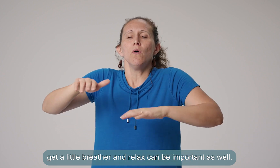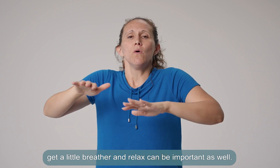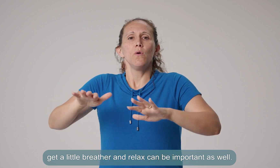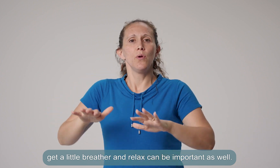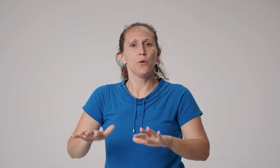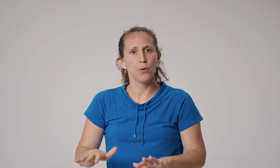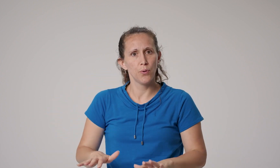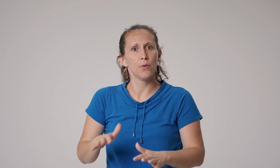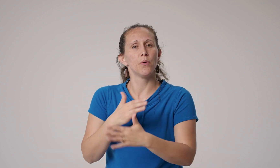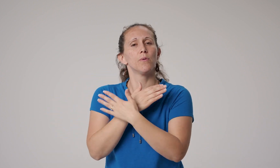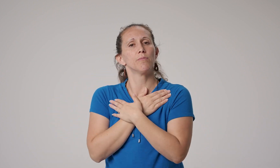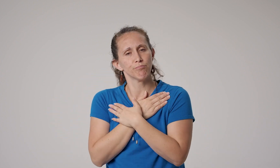as well.